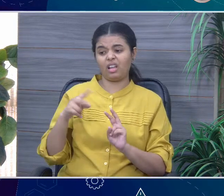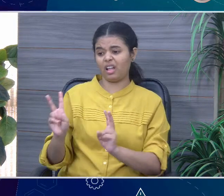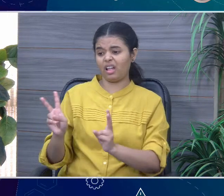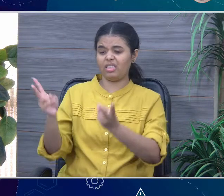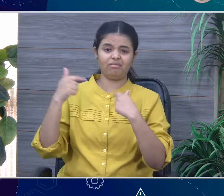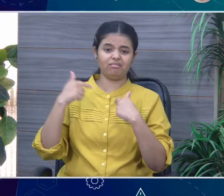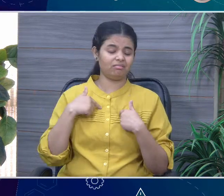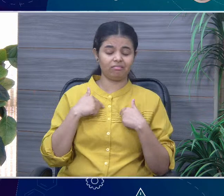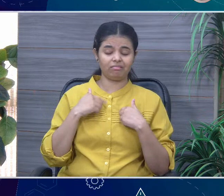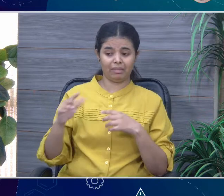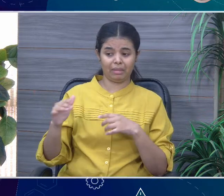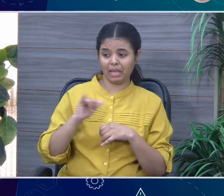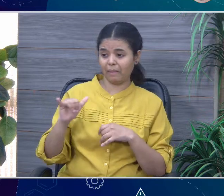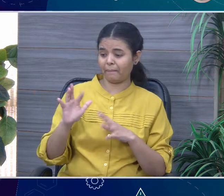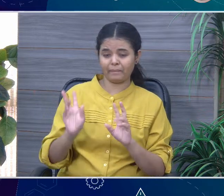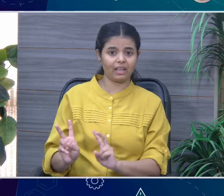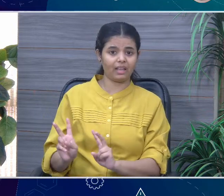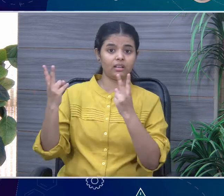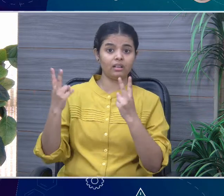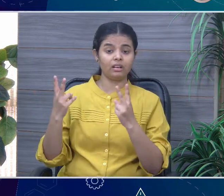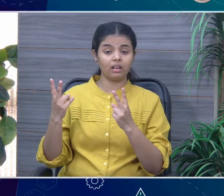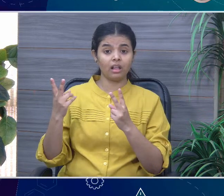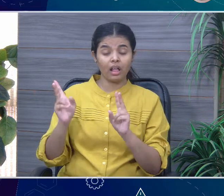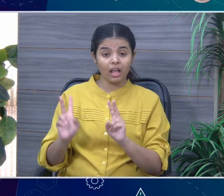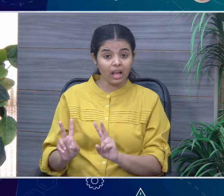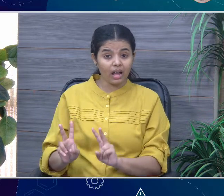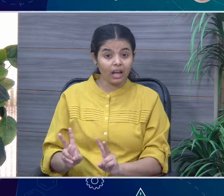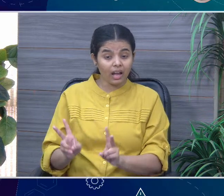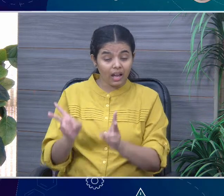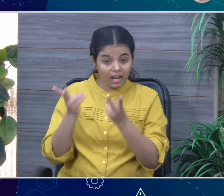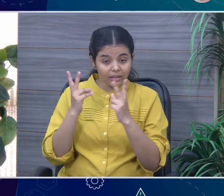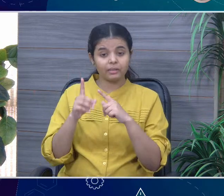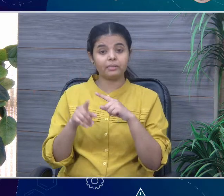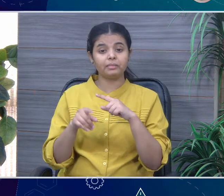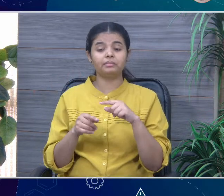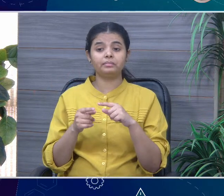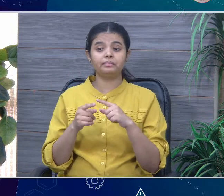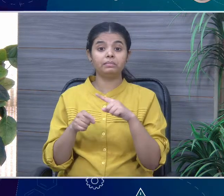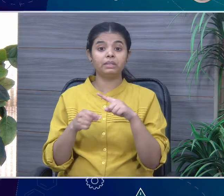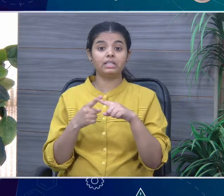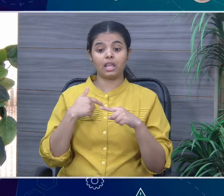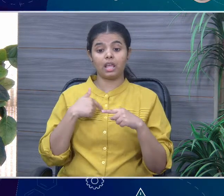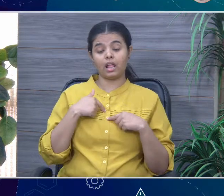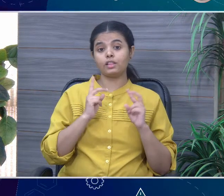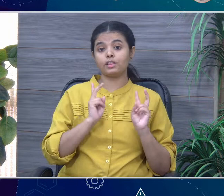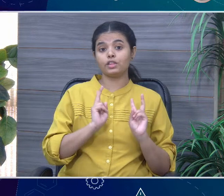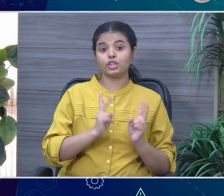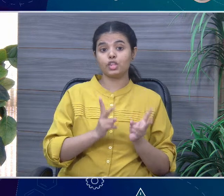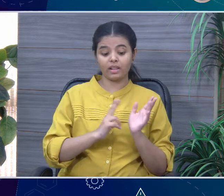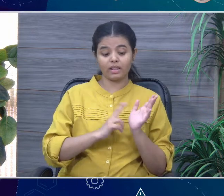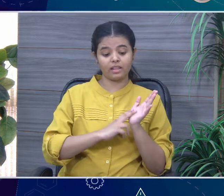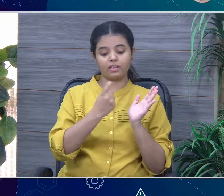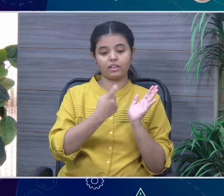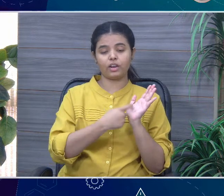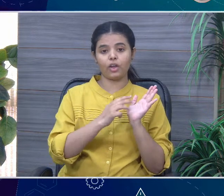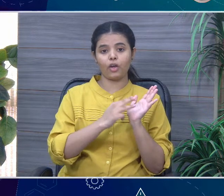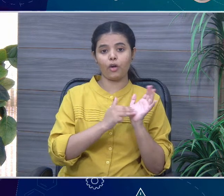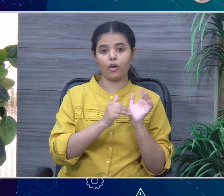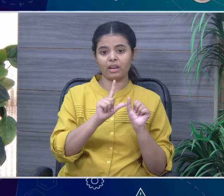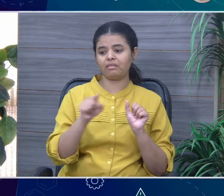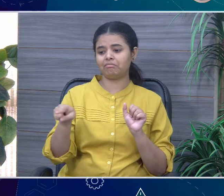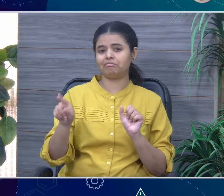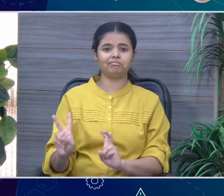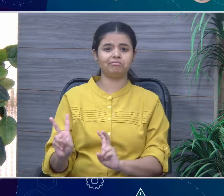us. Not merely different, but it was considered that we are normal and they are our deviation. So